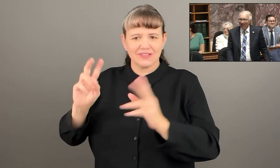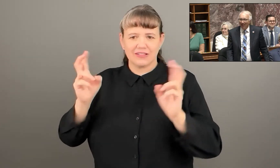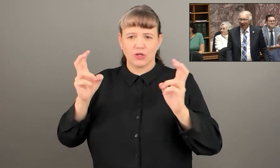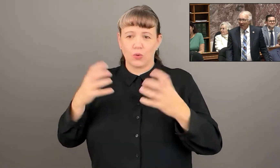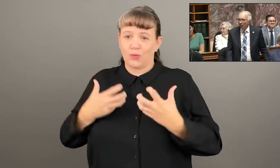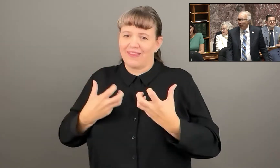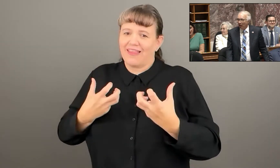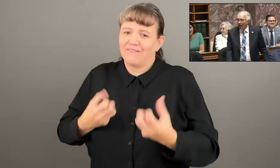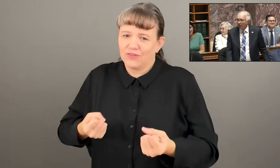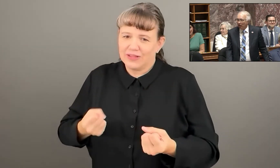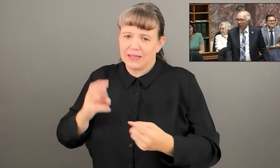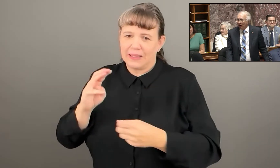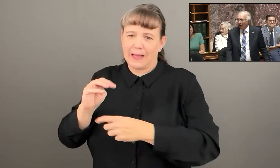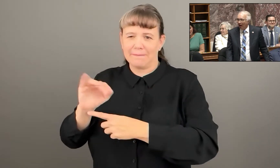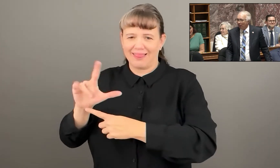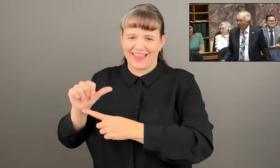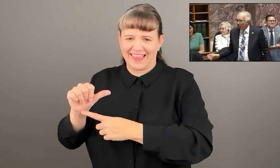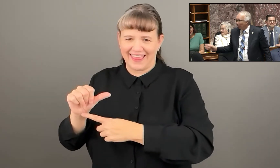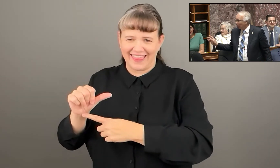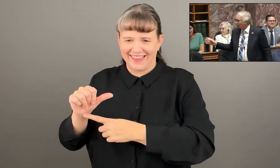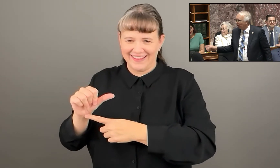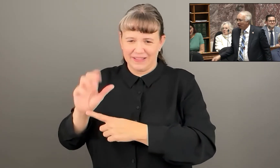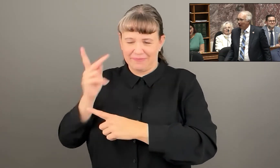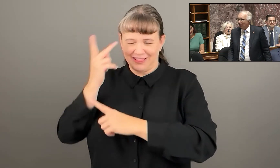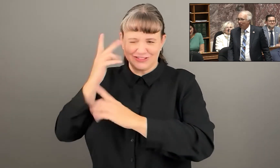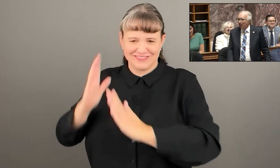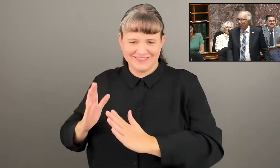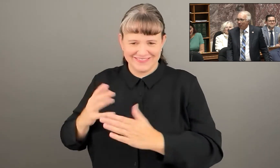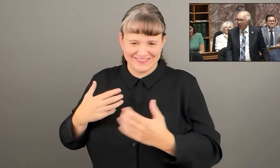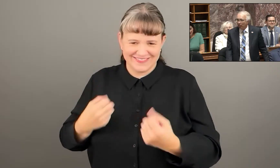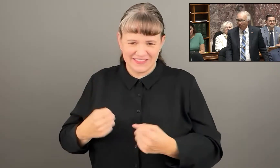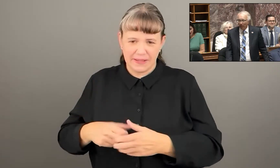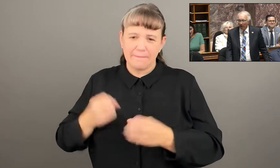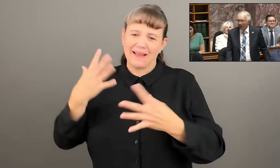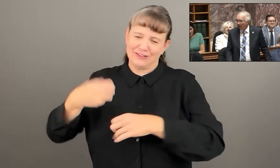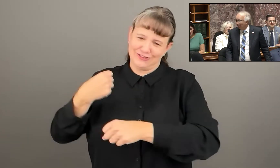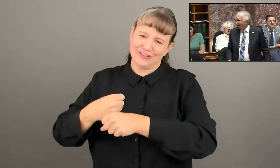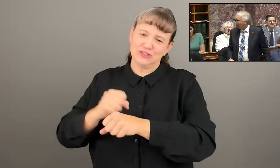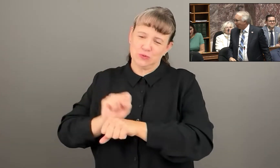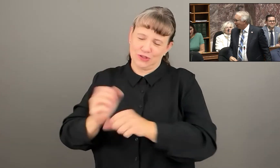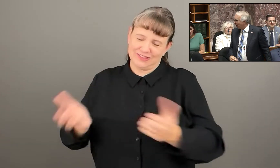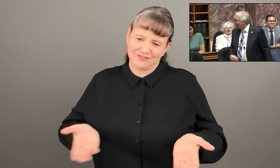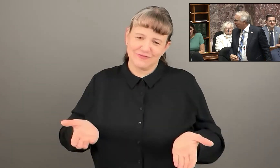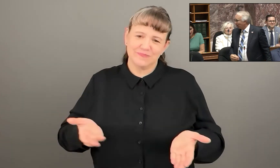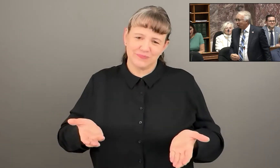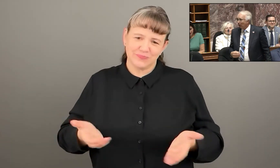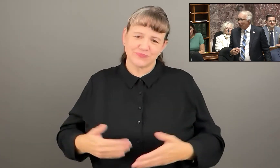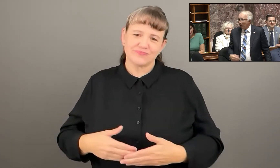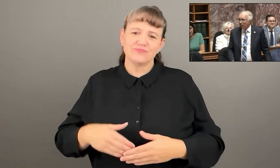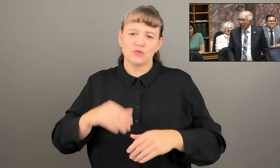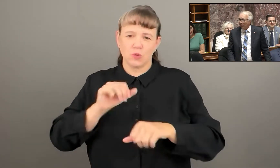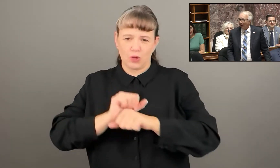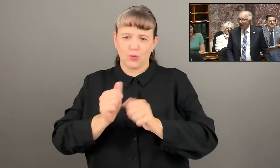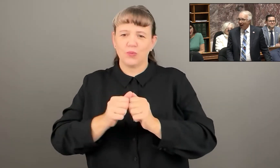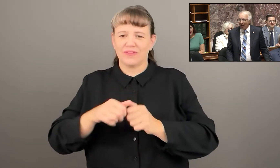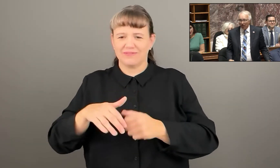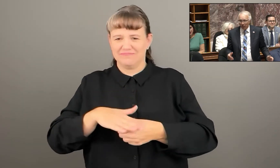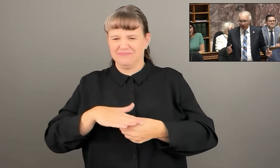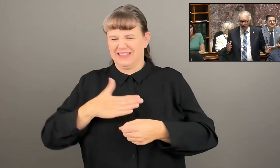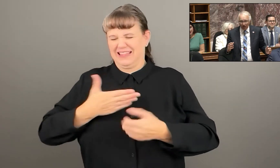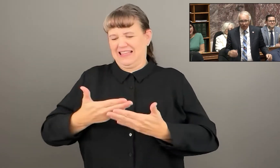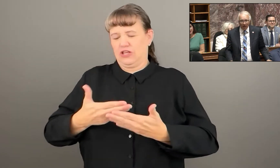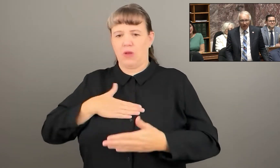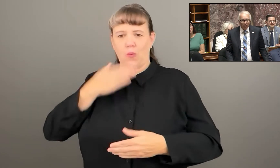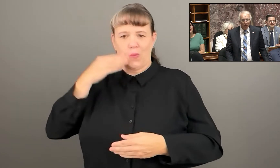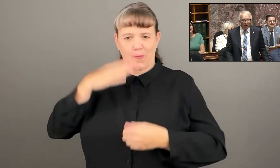politician. He spent a lot of years here. I worked with him closely from up in the Peace River area. He's a great individual. He's very passionate, and he